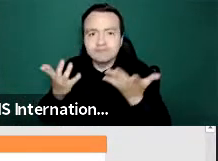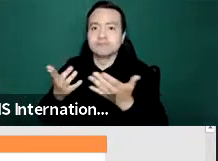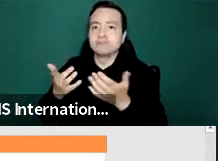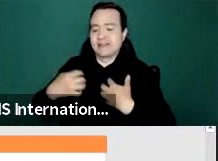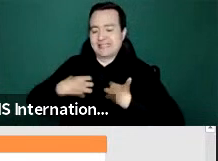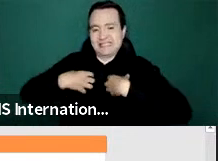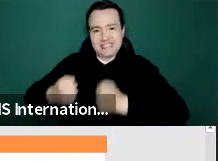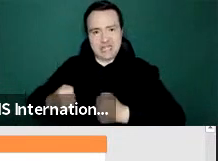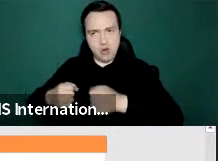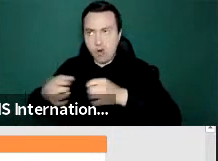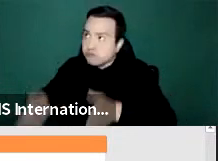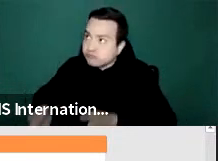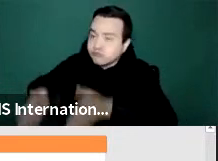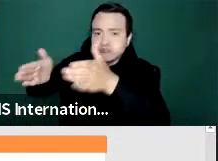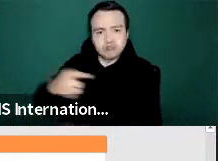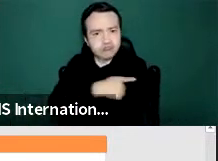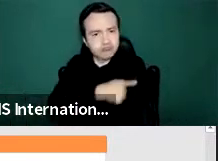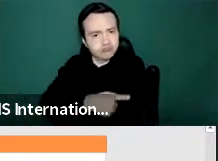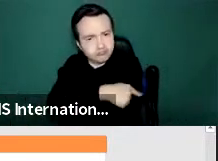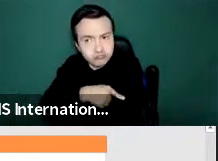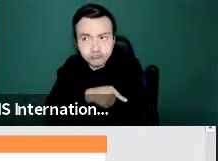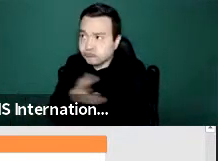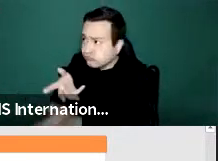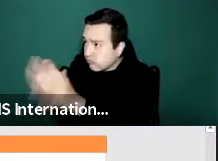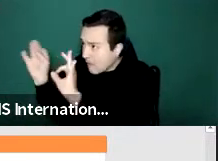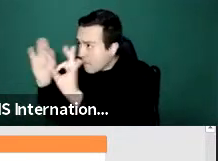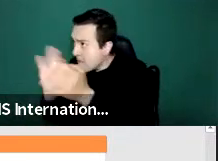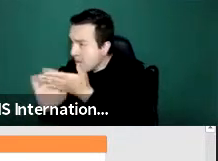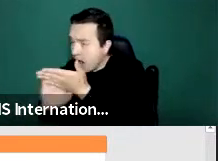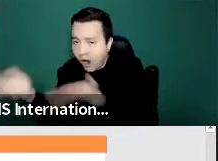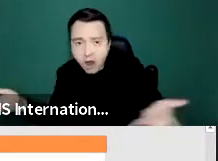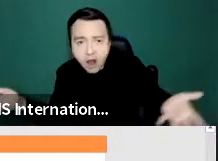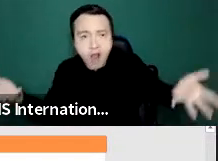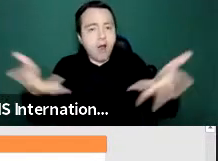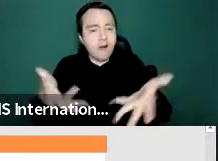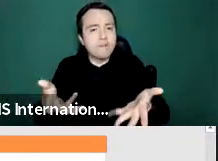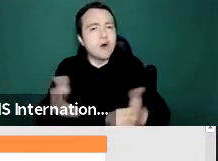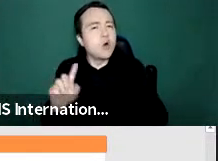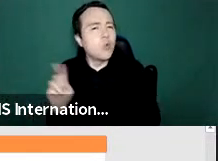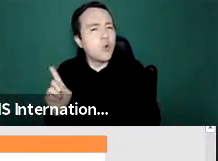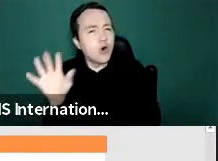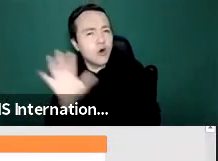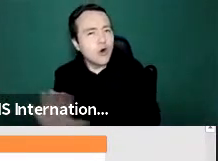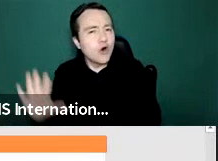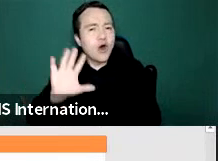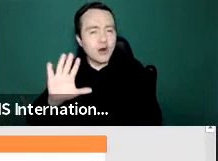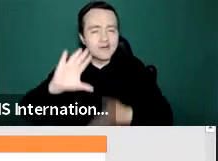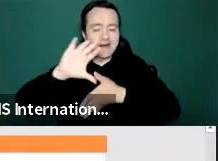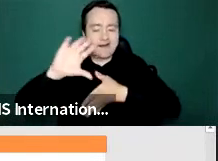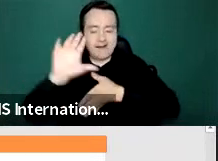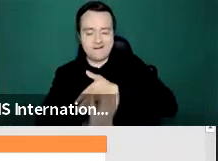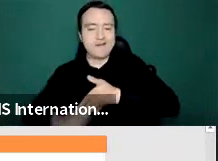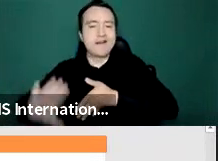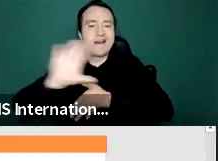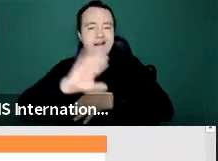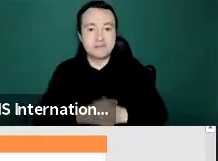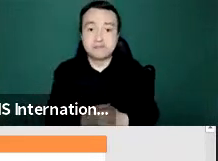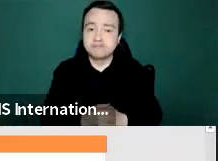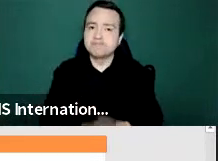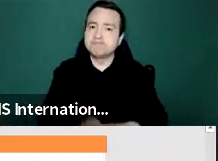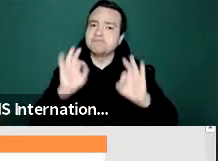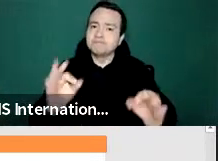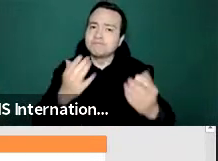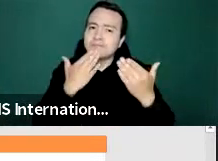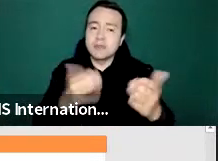of you, our regional public health community, for being present here this morning. And I particularly